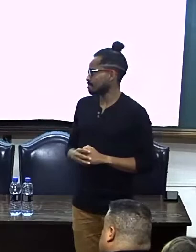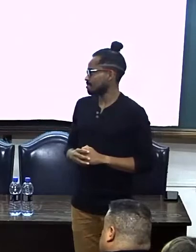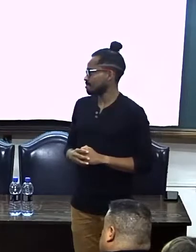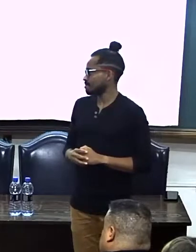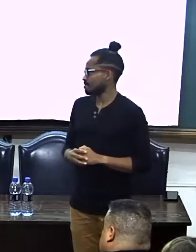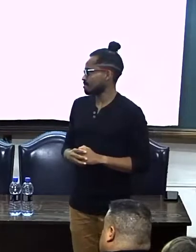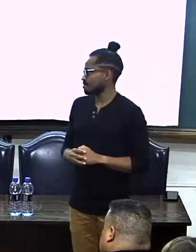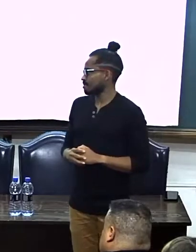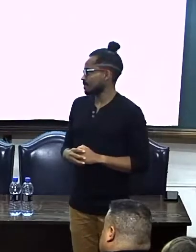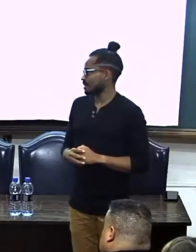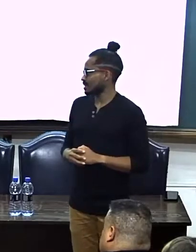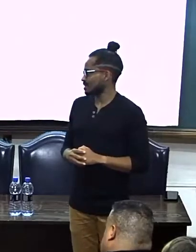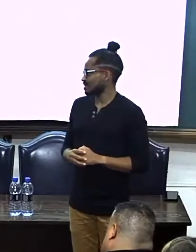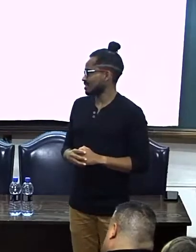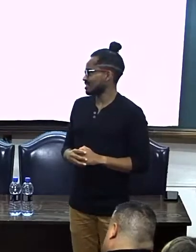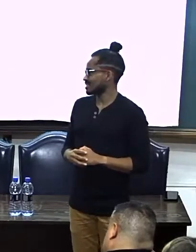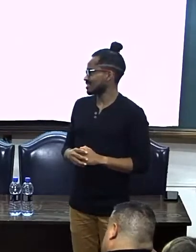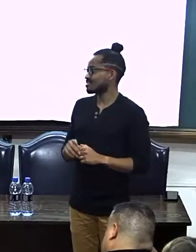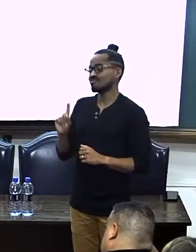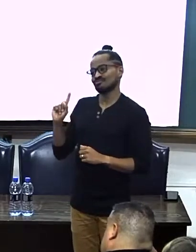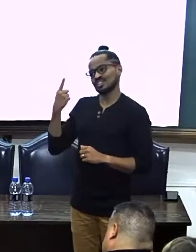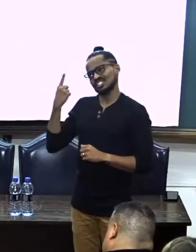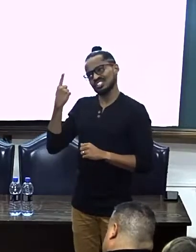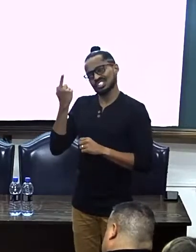first phonetician